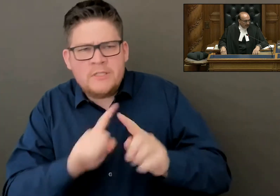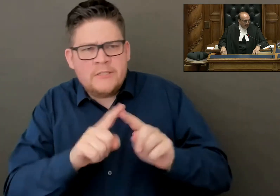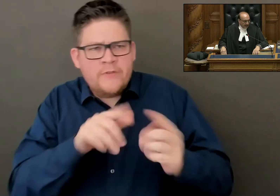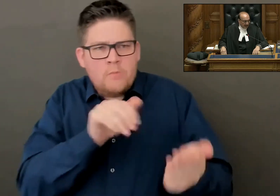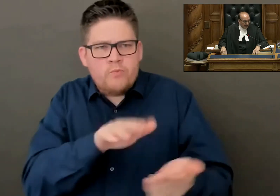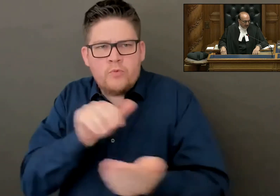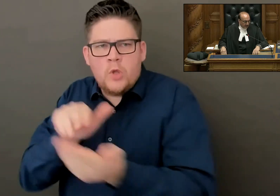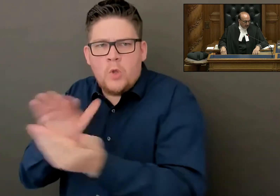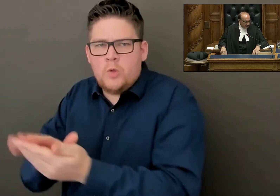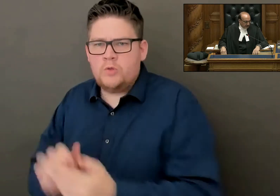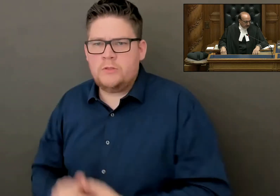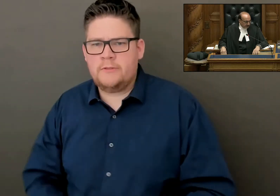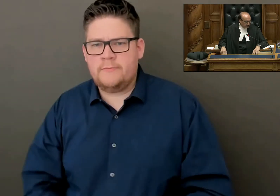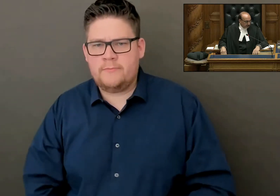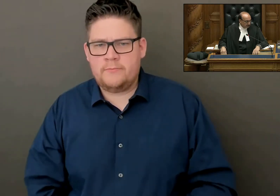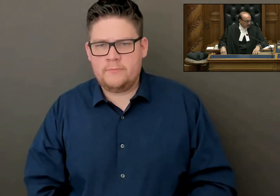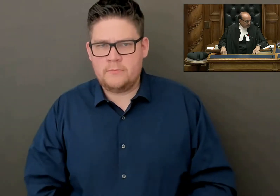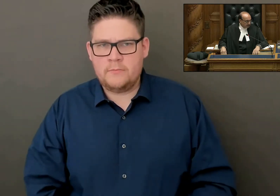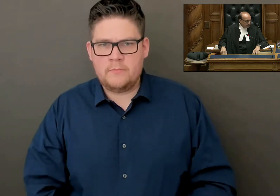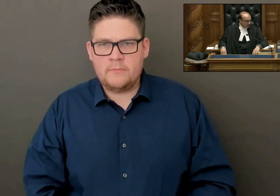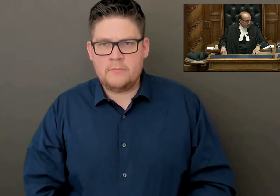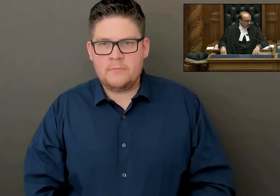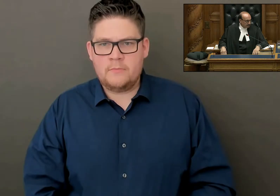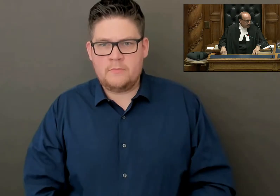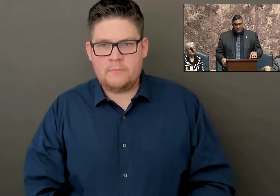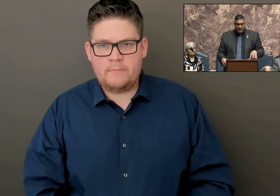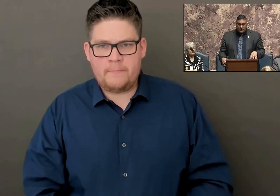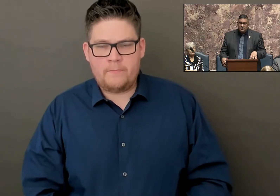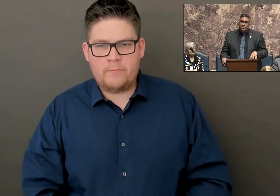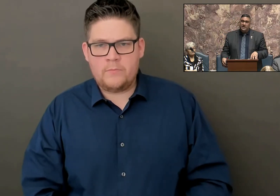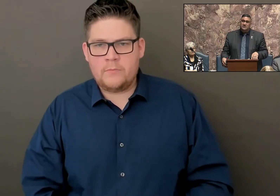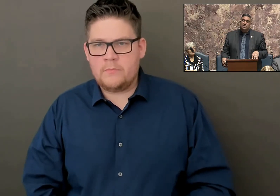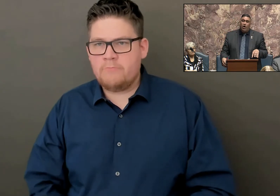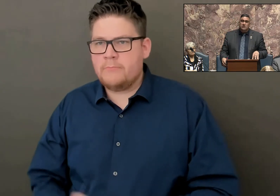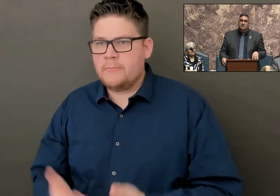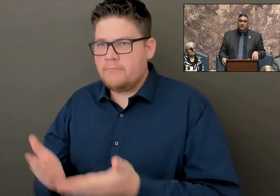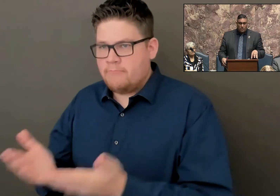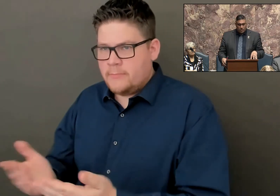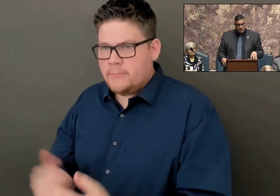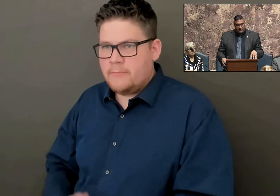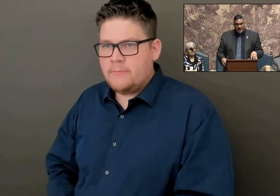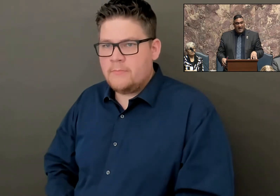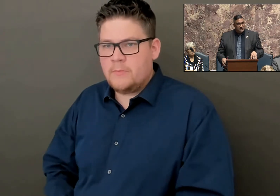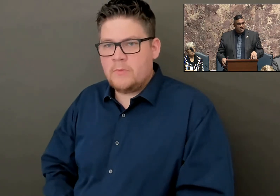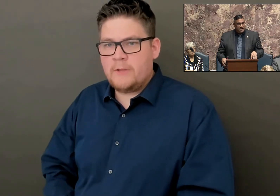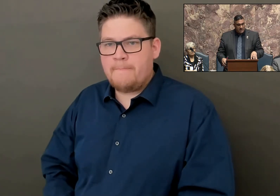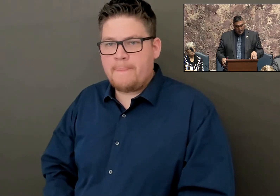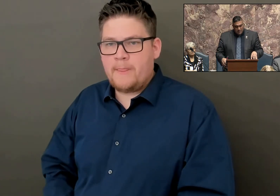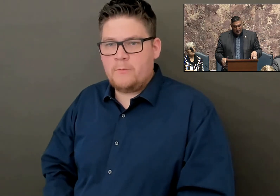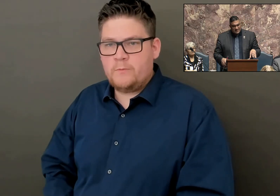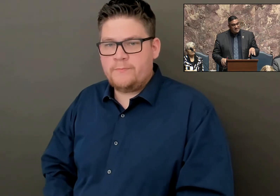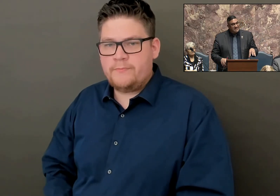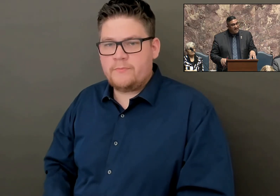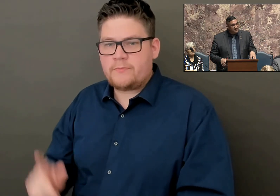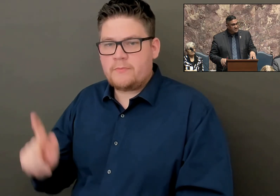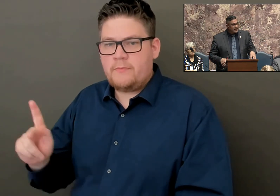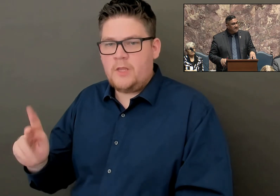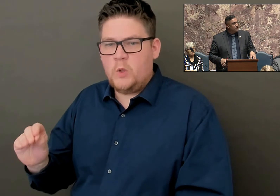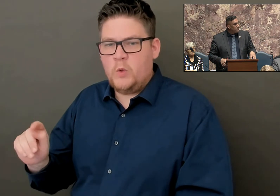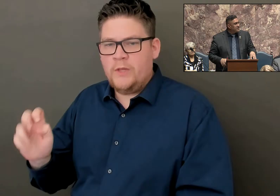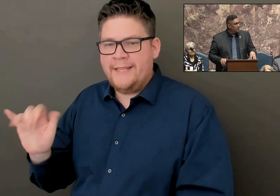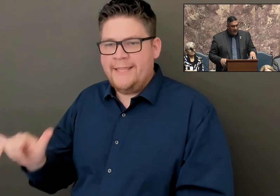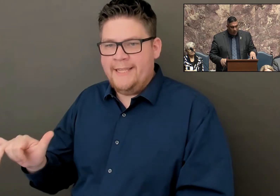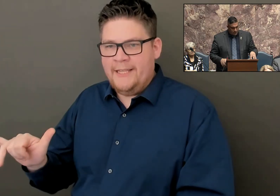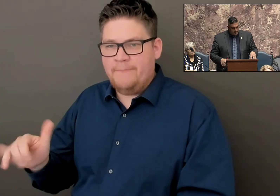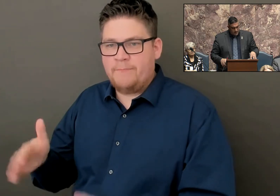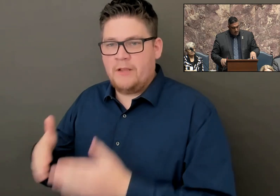Member for Langley, Abbotsford. Mr. Speaker, the Kootenay ferry strike is costing locals financially but it's devastating